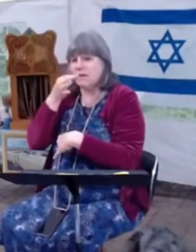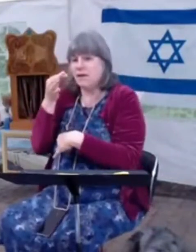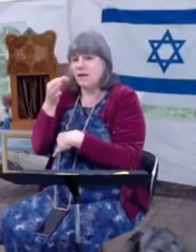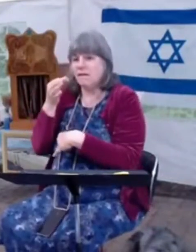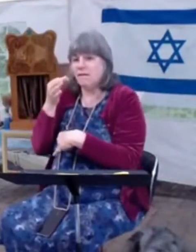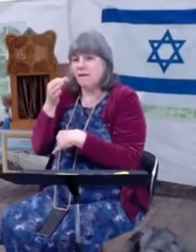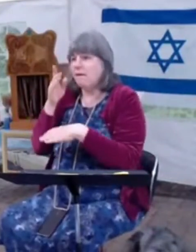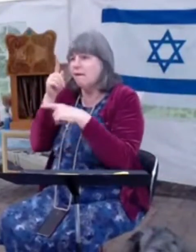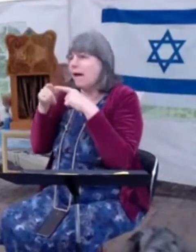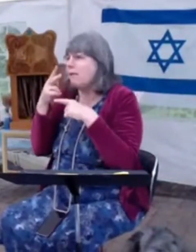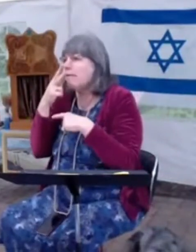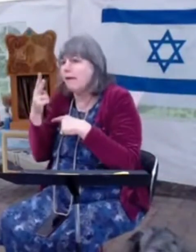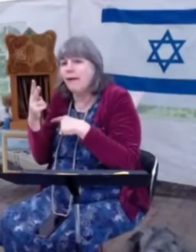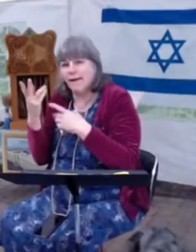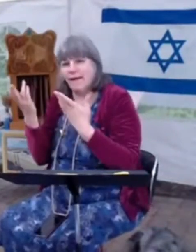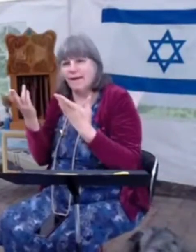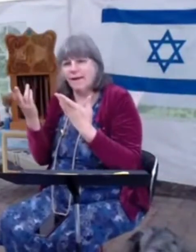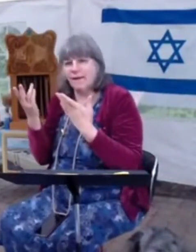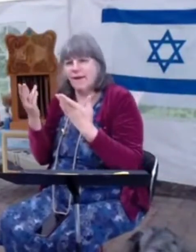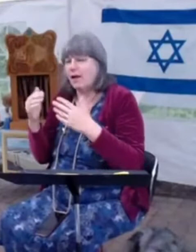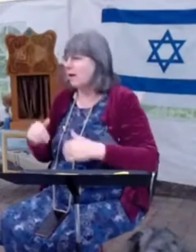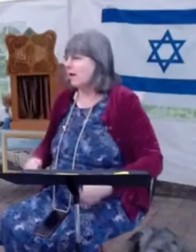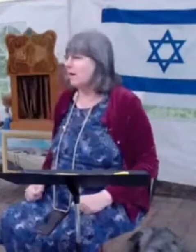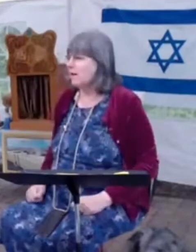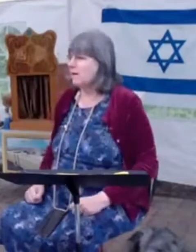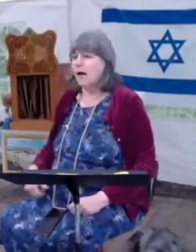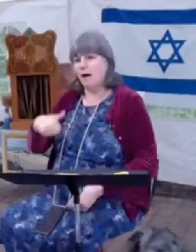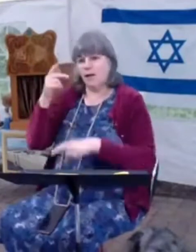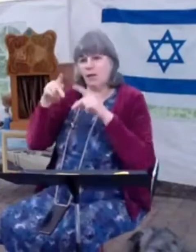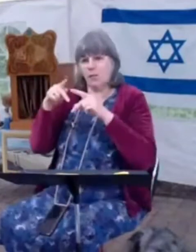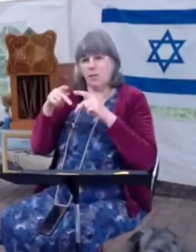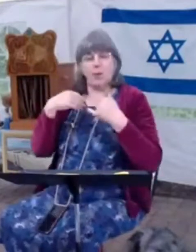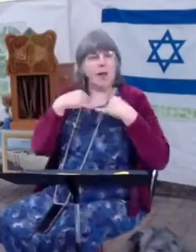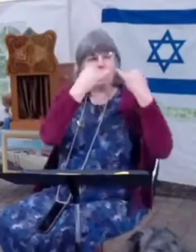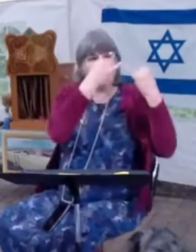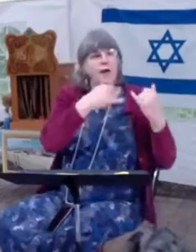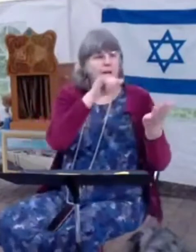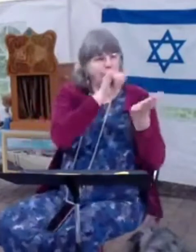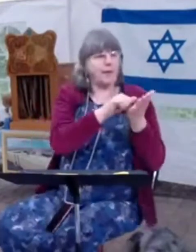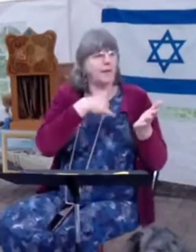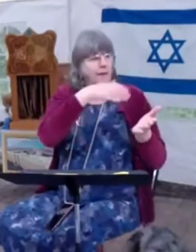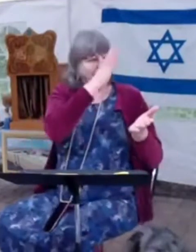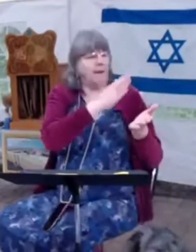No earthly representation, which was like, what?